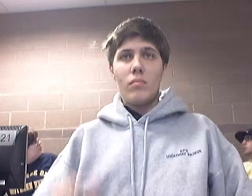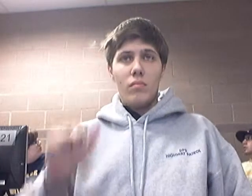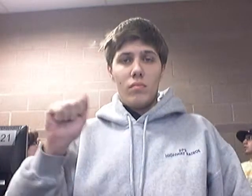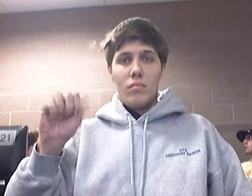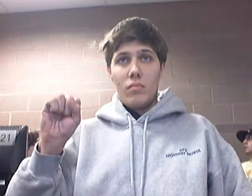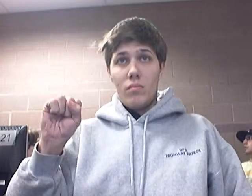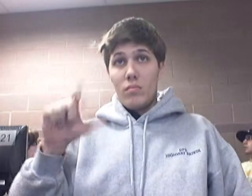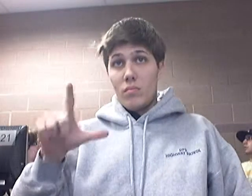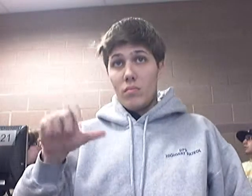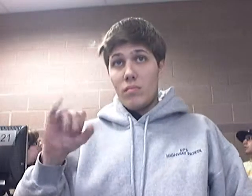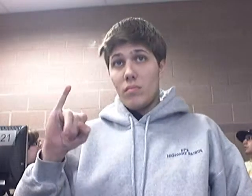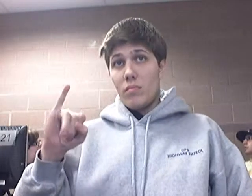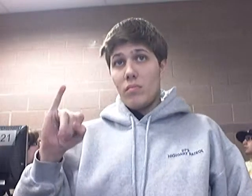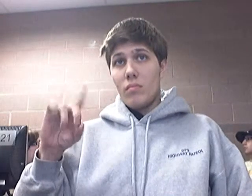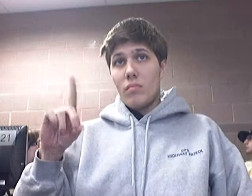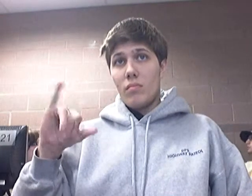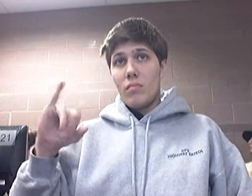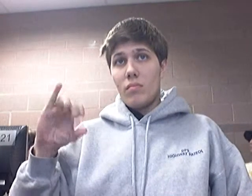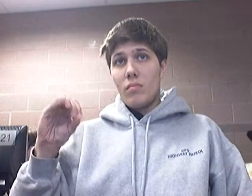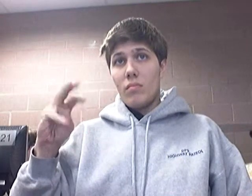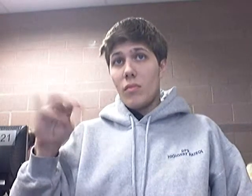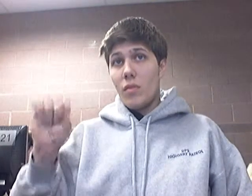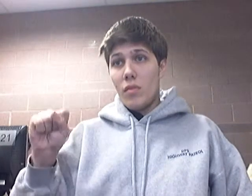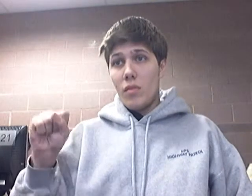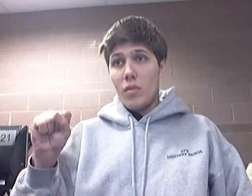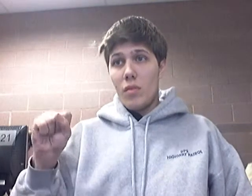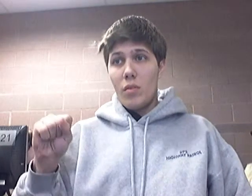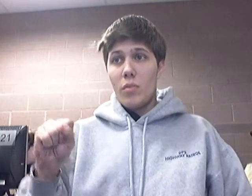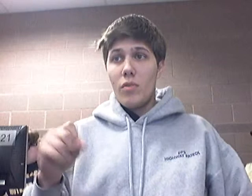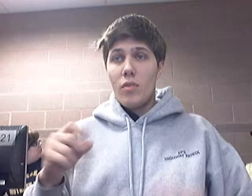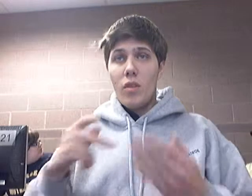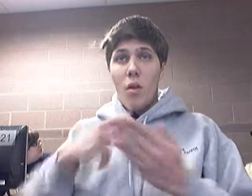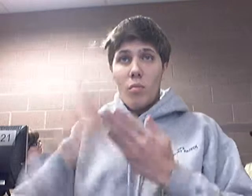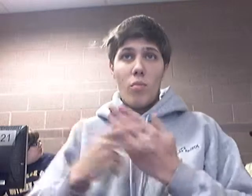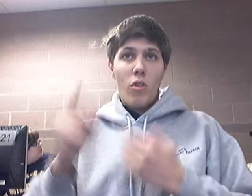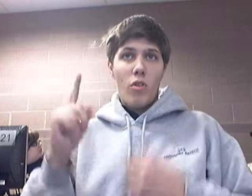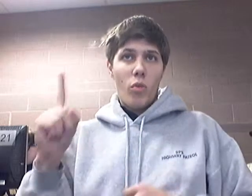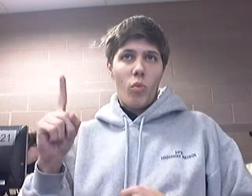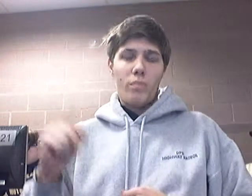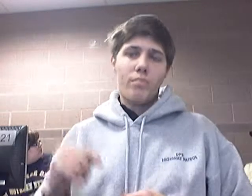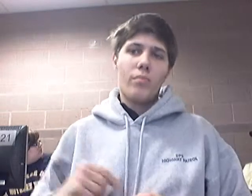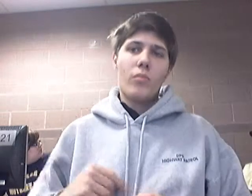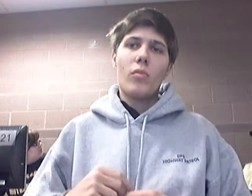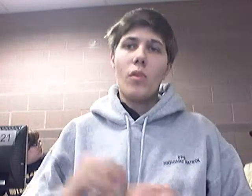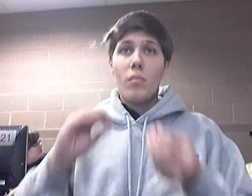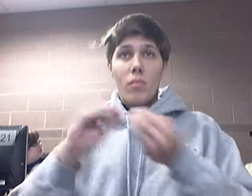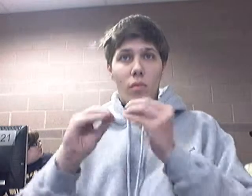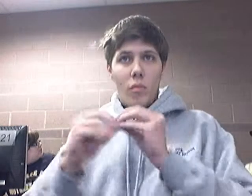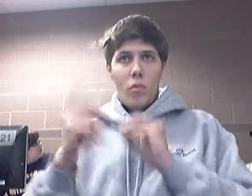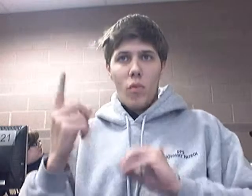my assignments, the one they are easy to grade it, because I don't want mistakes on your grading. But you should do all of them.